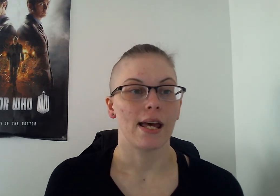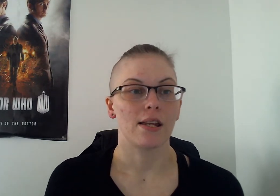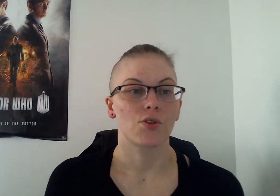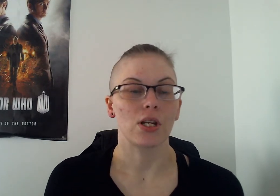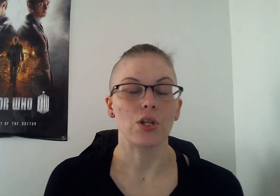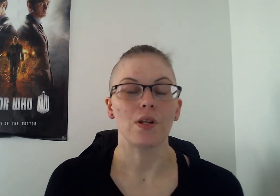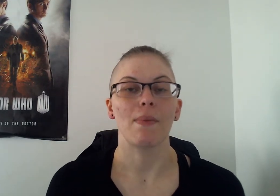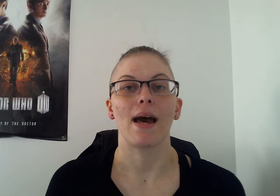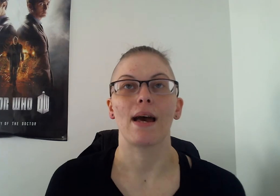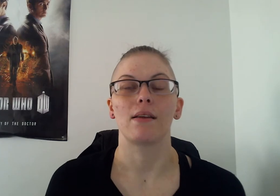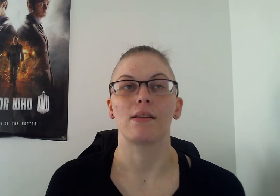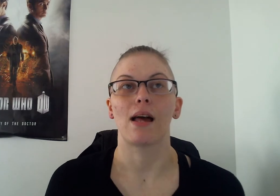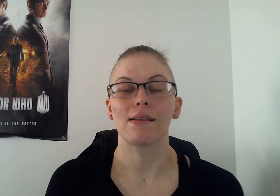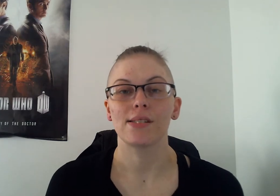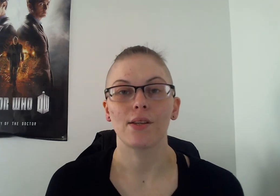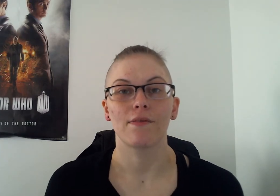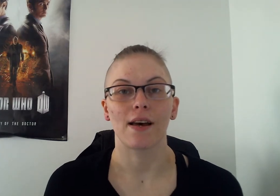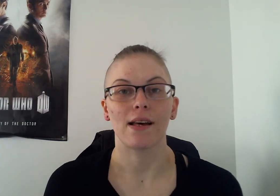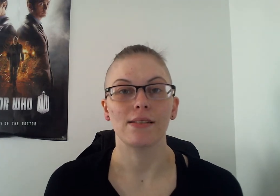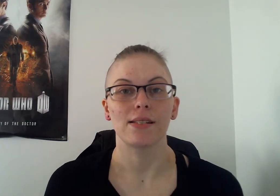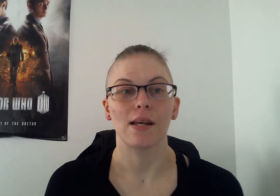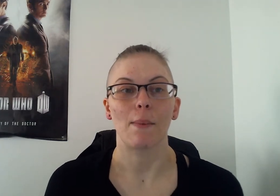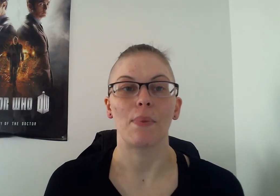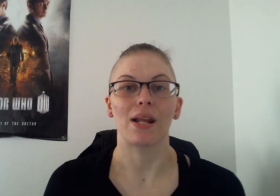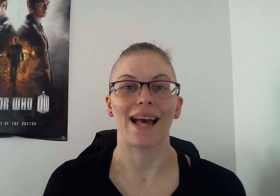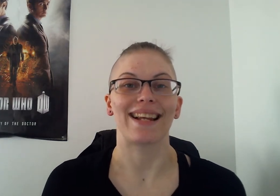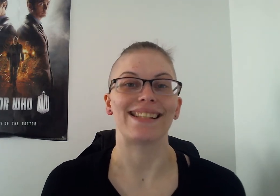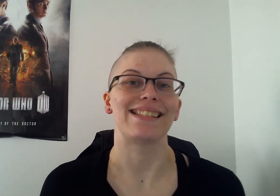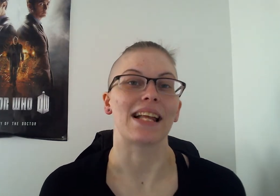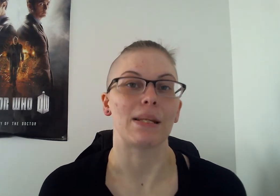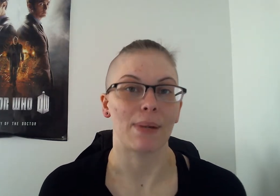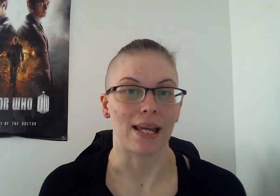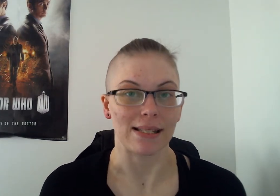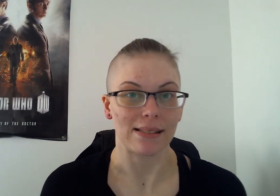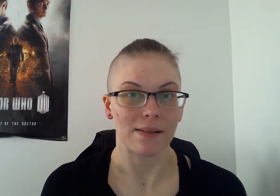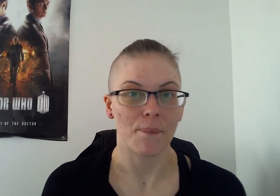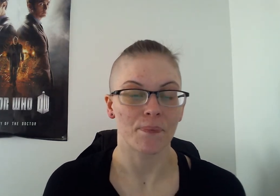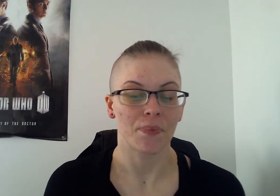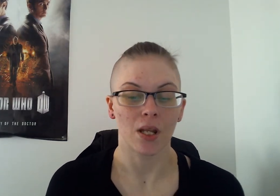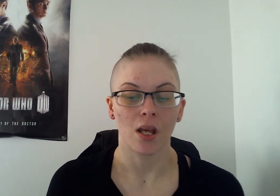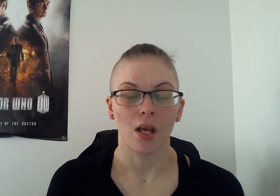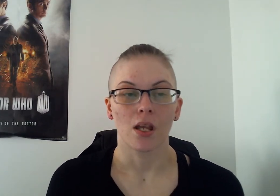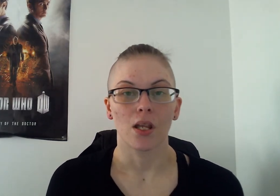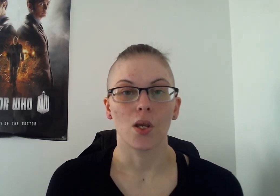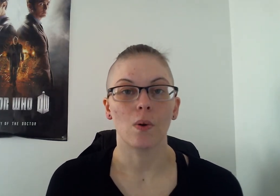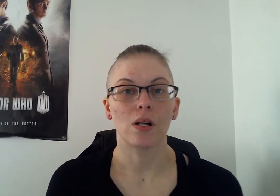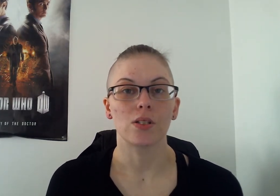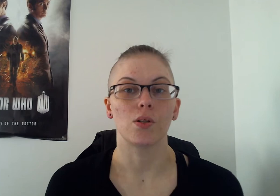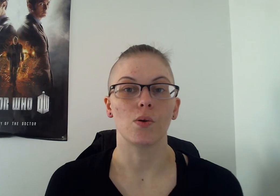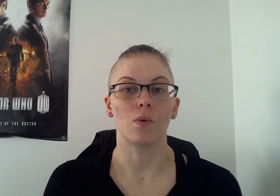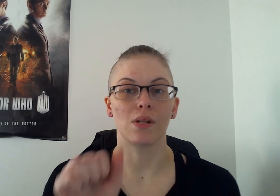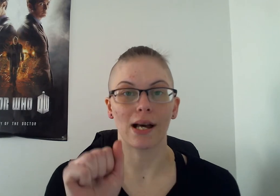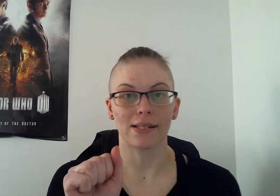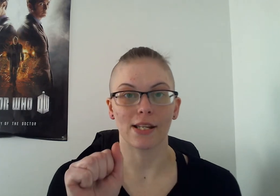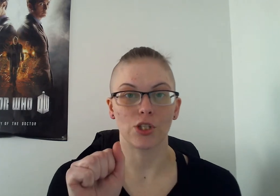try to do them at, not necessarily fast, but at a steady pace. You want to not take